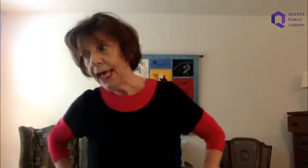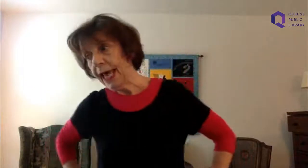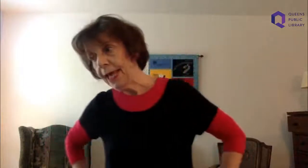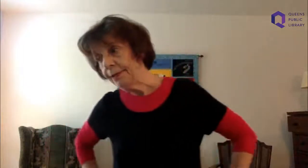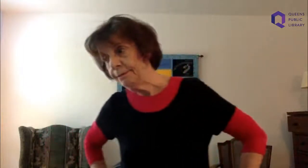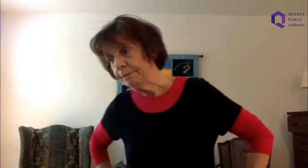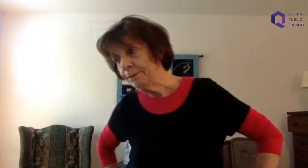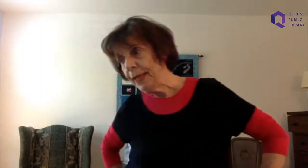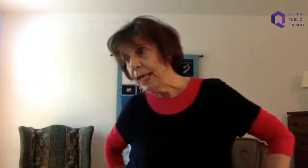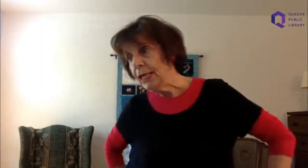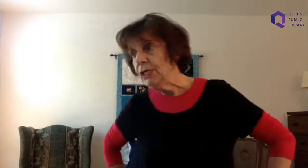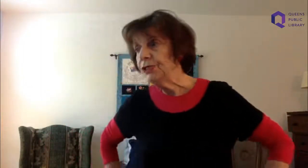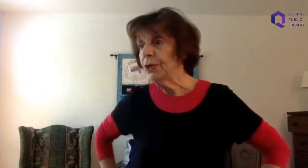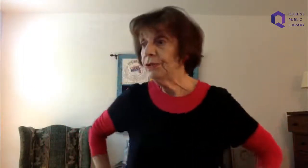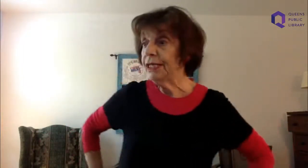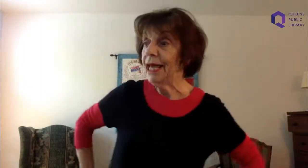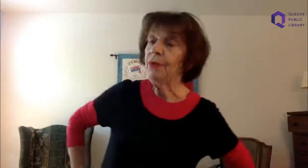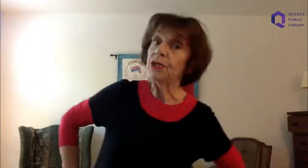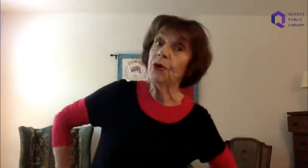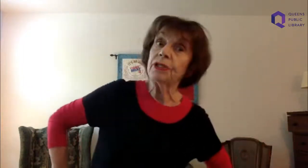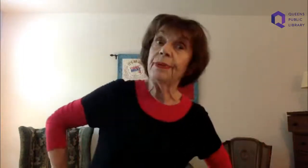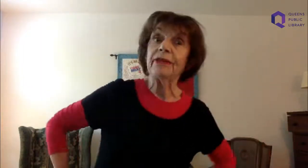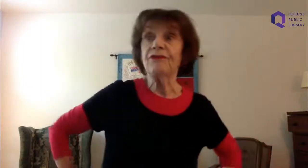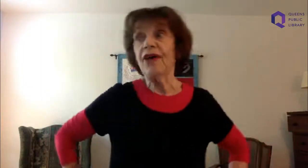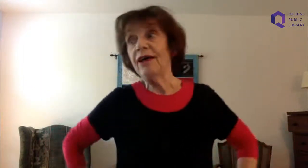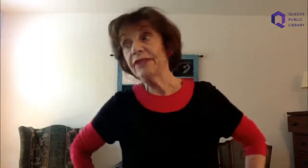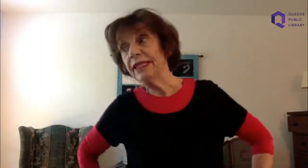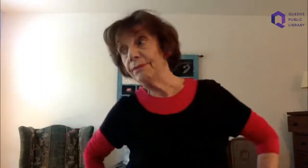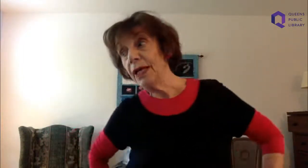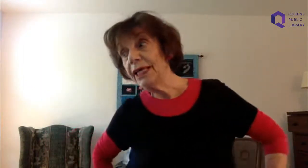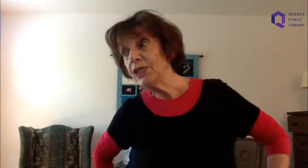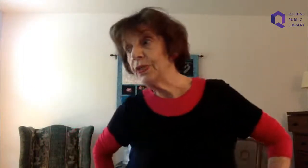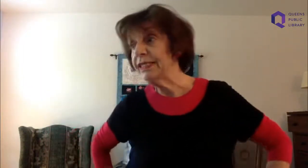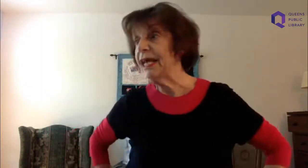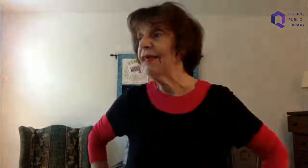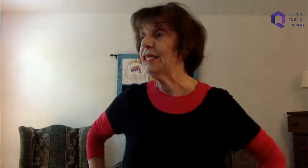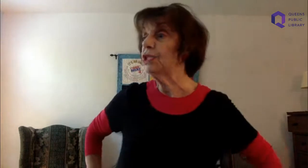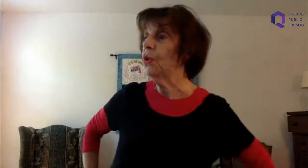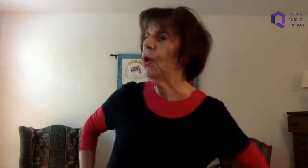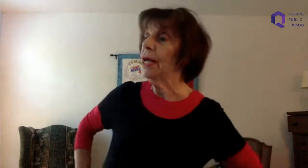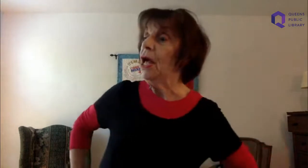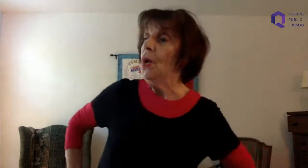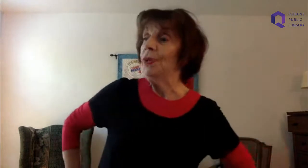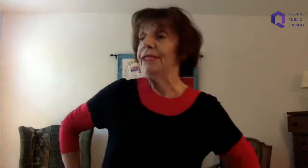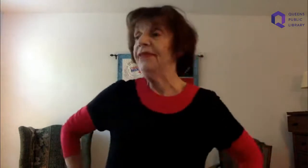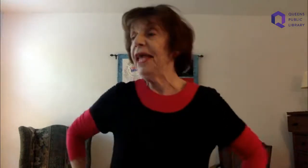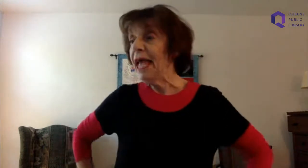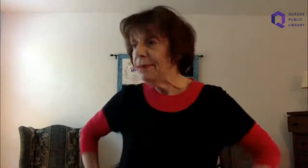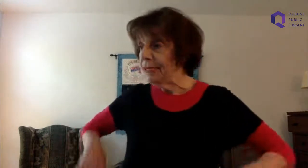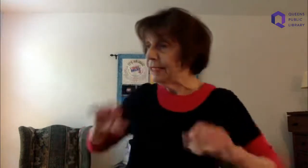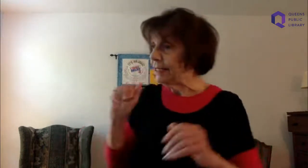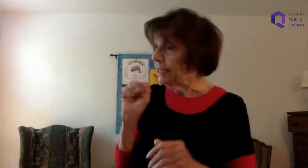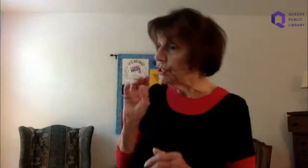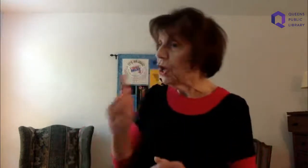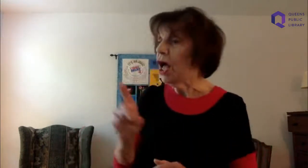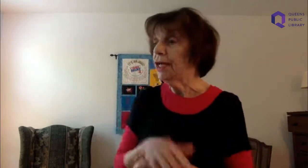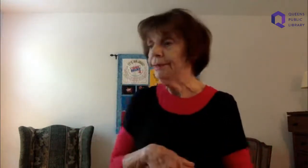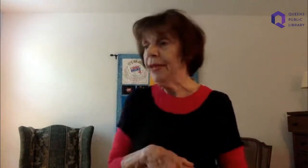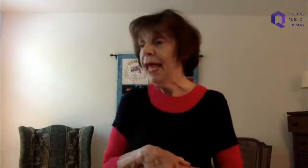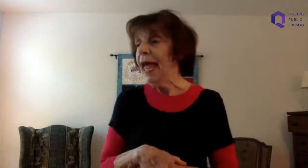Okay. So today we talked about the five little monkeys. We sang that song. We did the ABC song